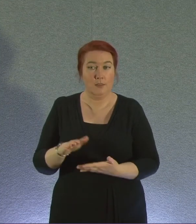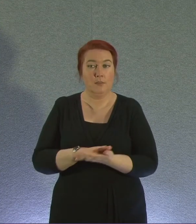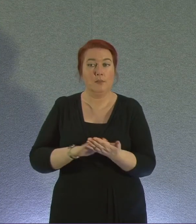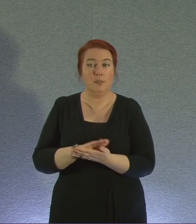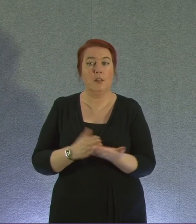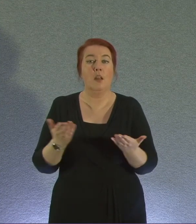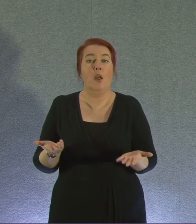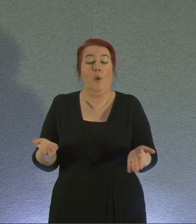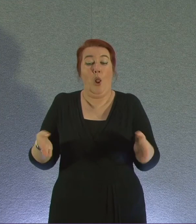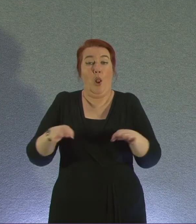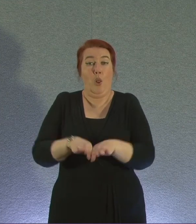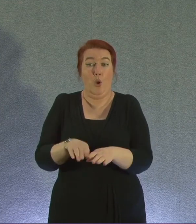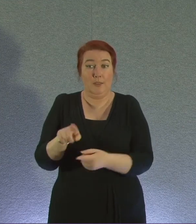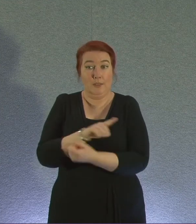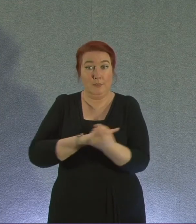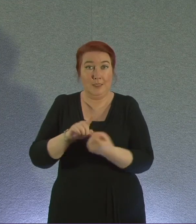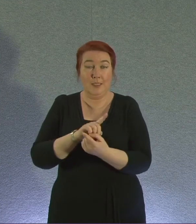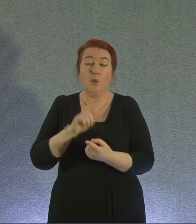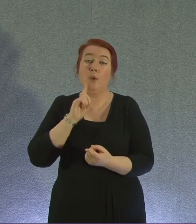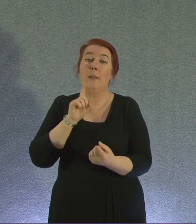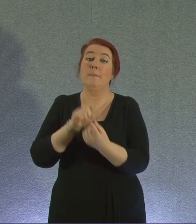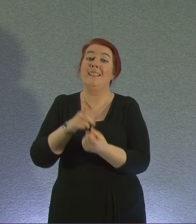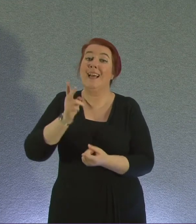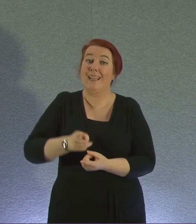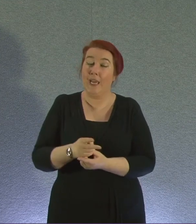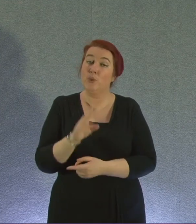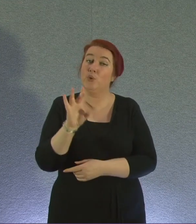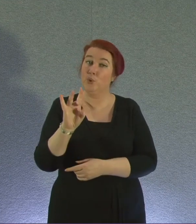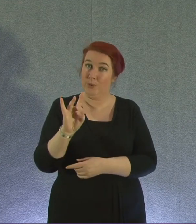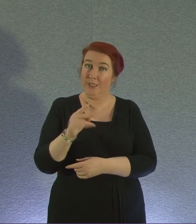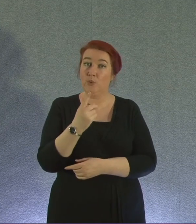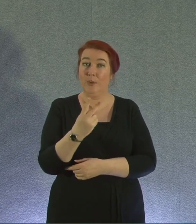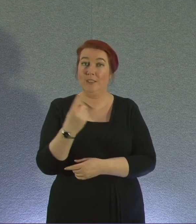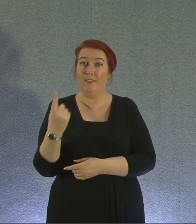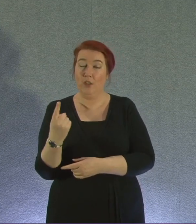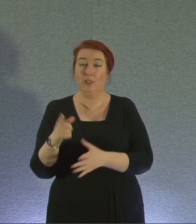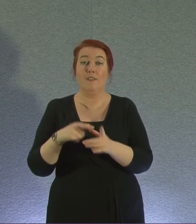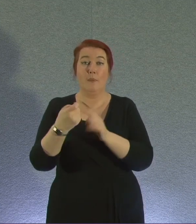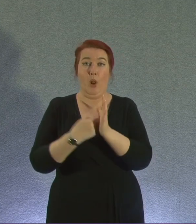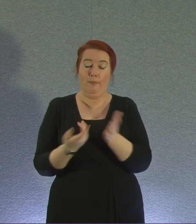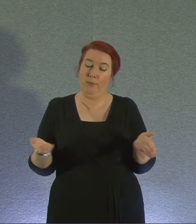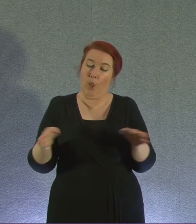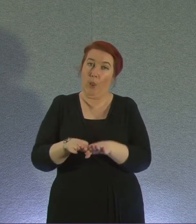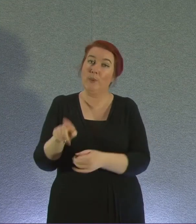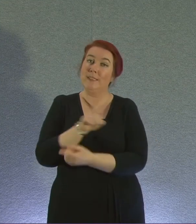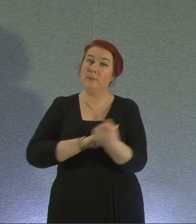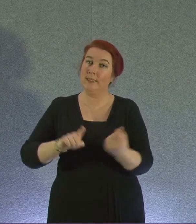to close this meeting, and we'll meet again on Tuesday the 21st of April. I close this meeting.